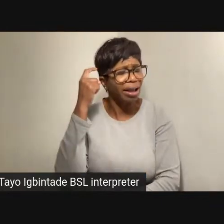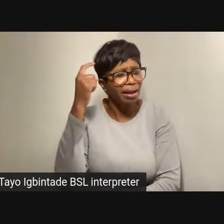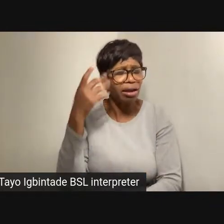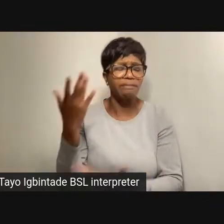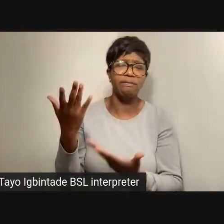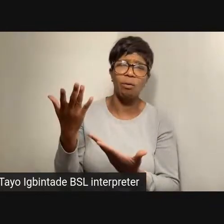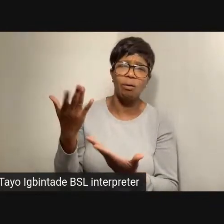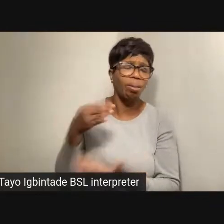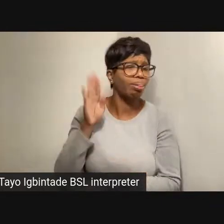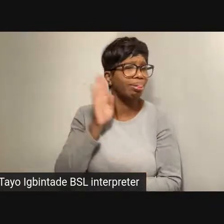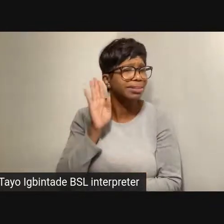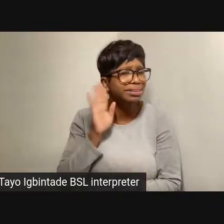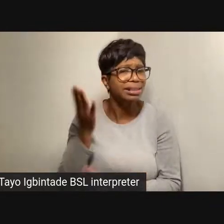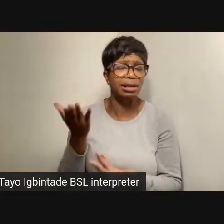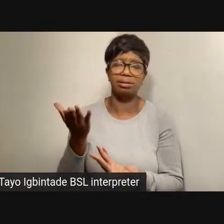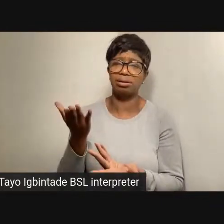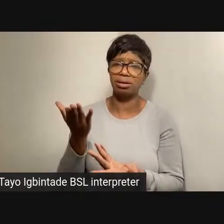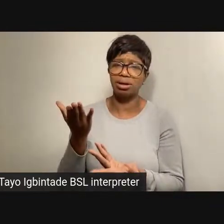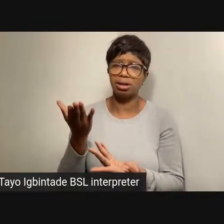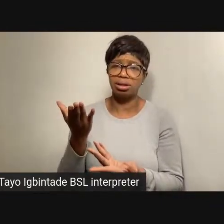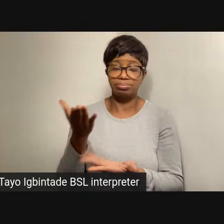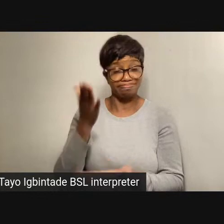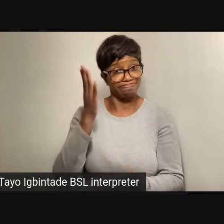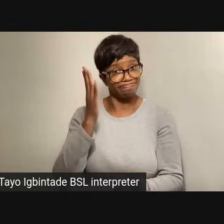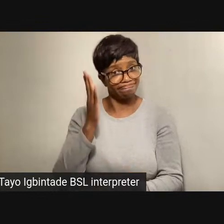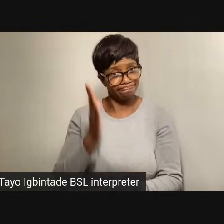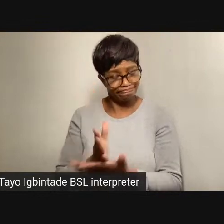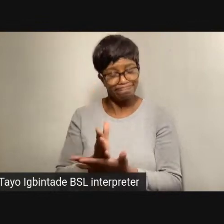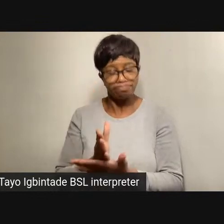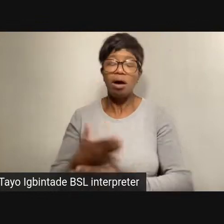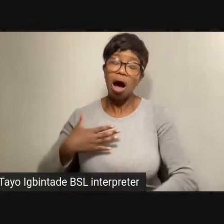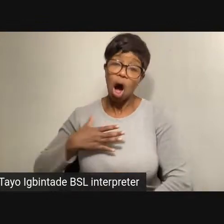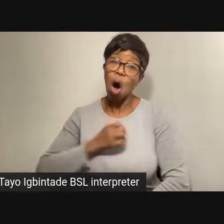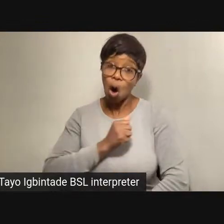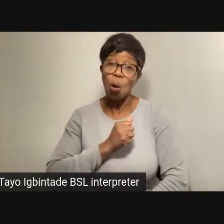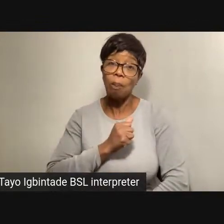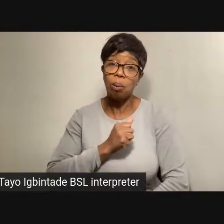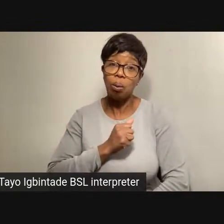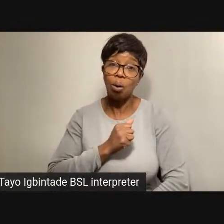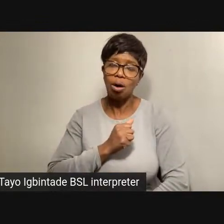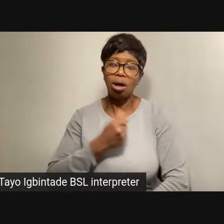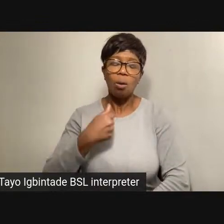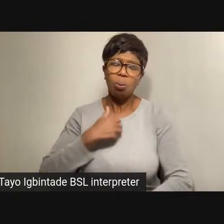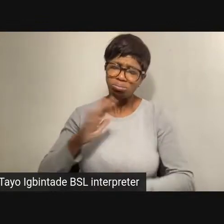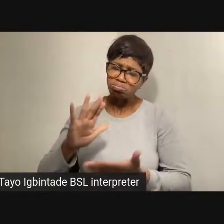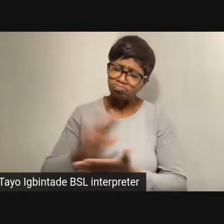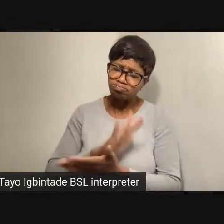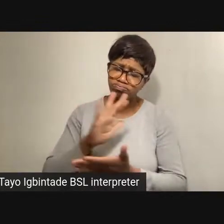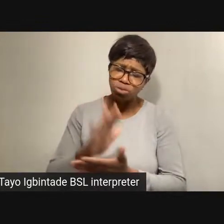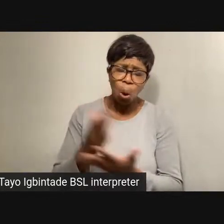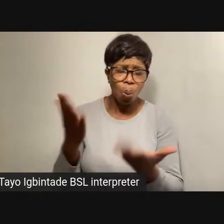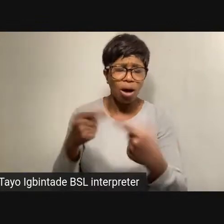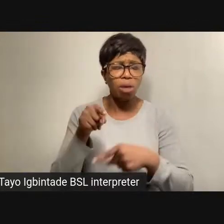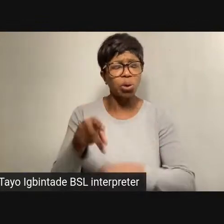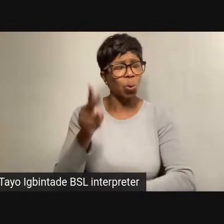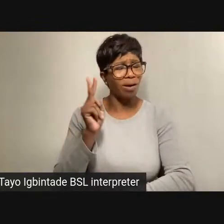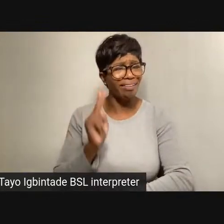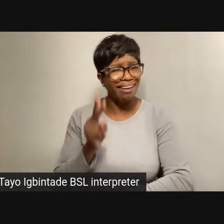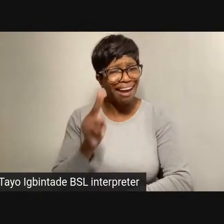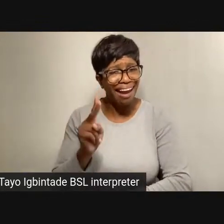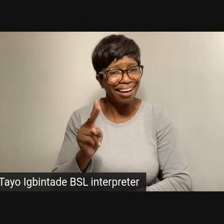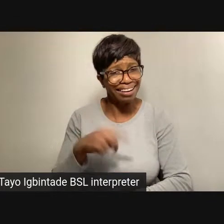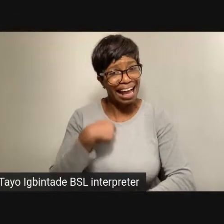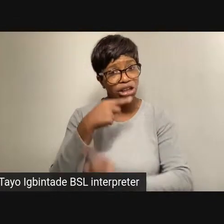for listening. And it is my sincere hope that we will have the pleasure of welcoming you to the